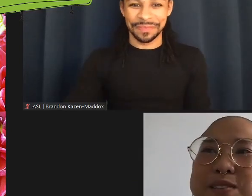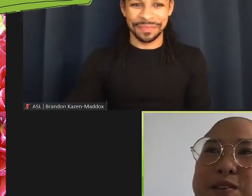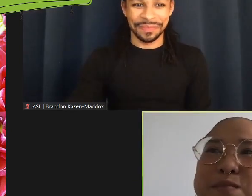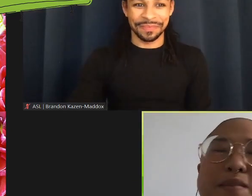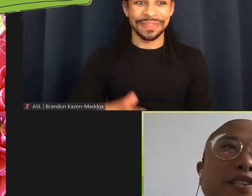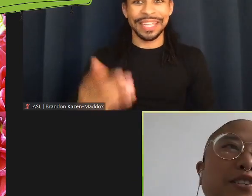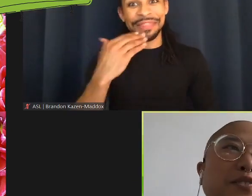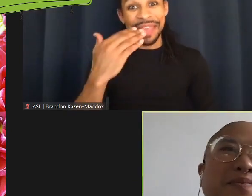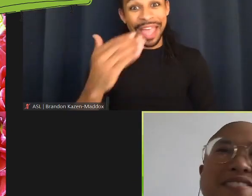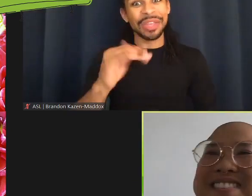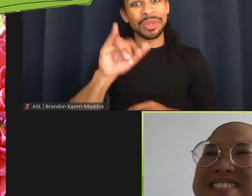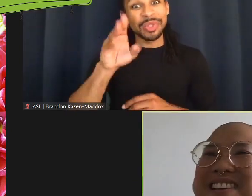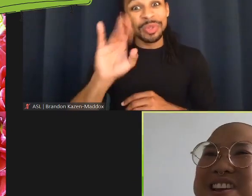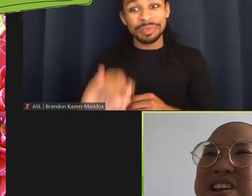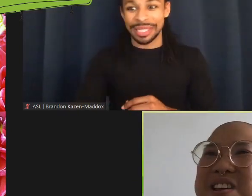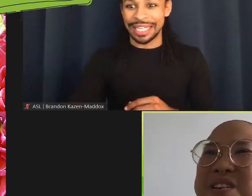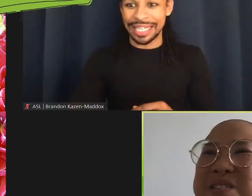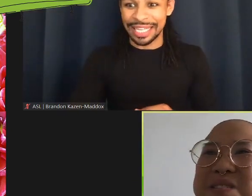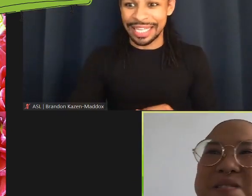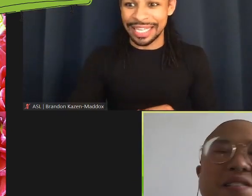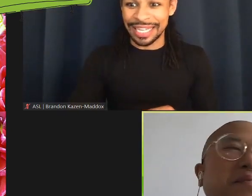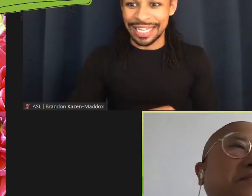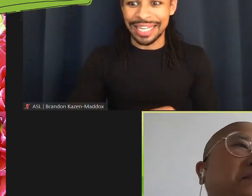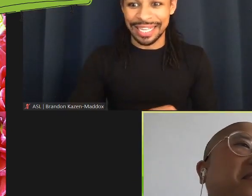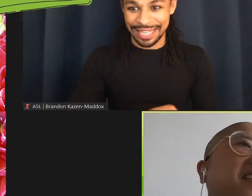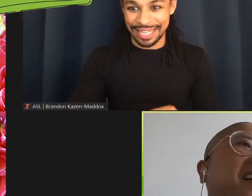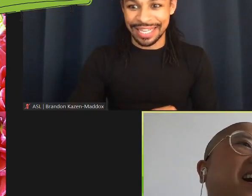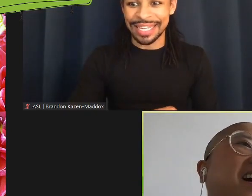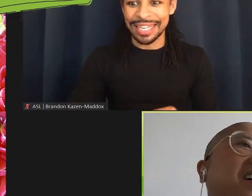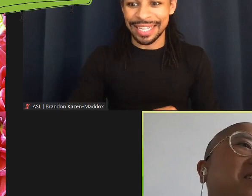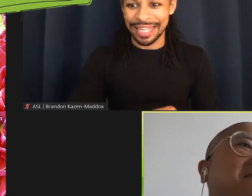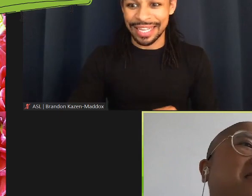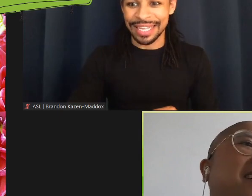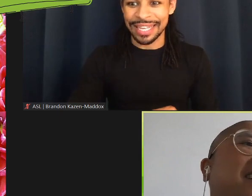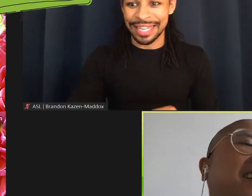Thank you so much, Juby. Thank you.